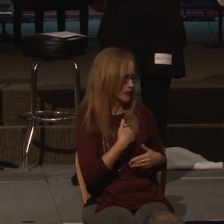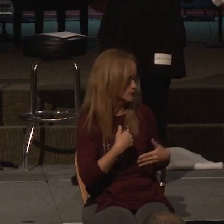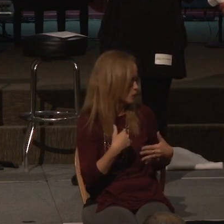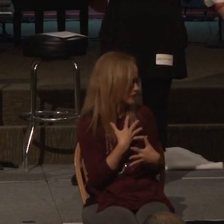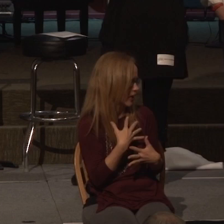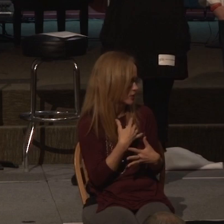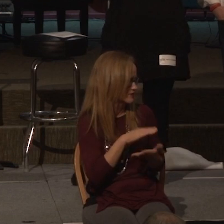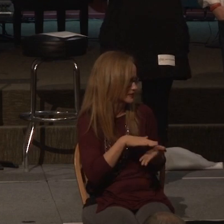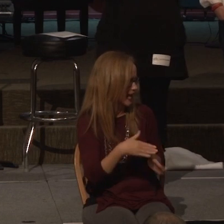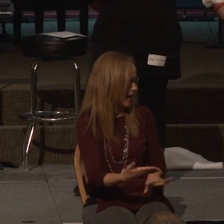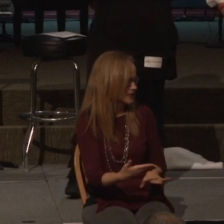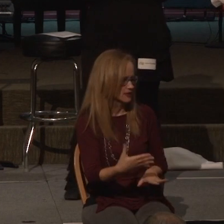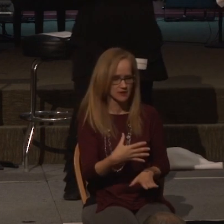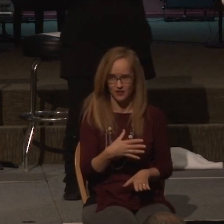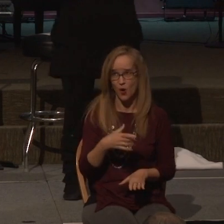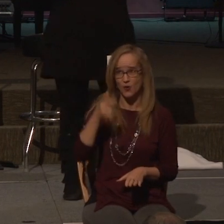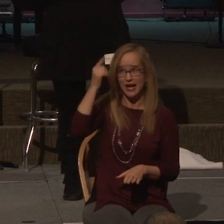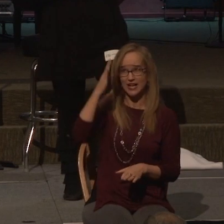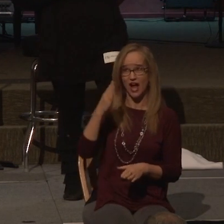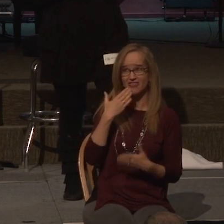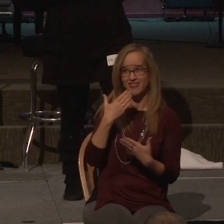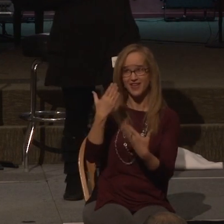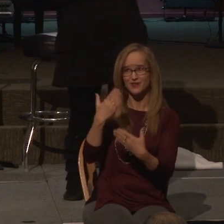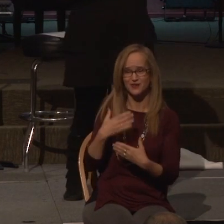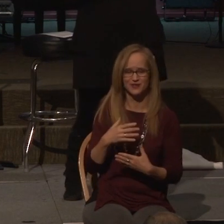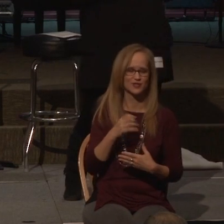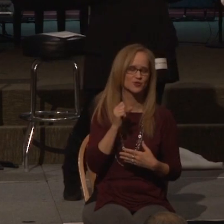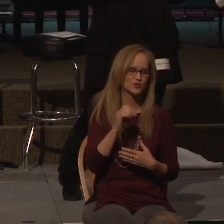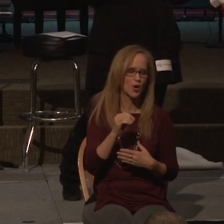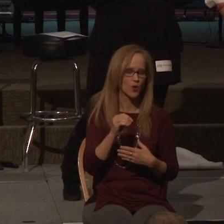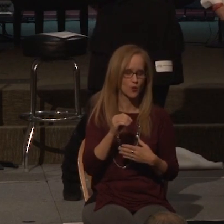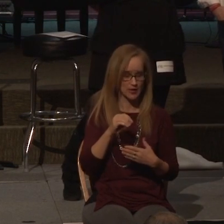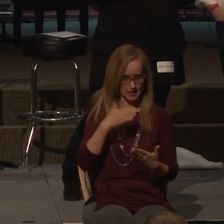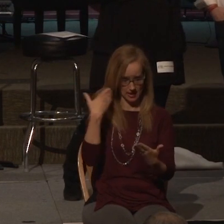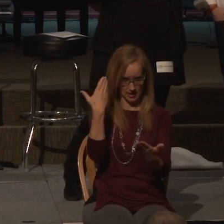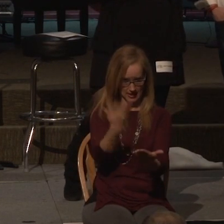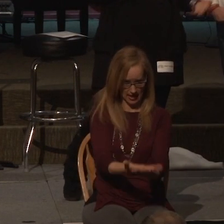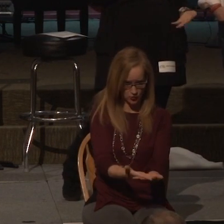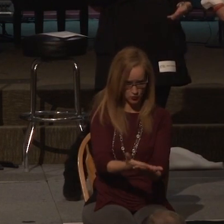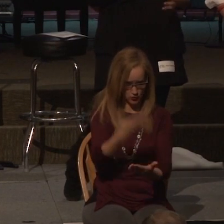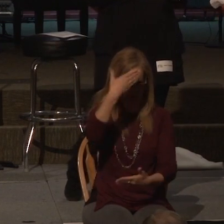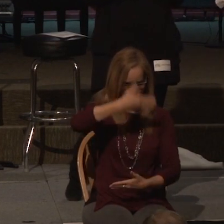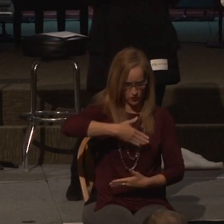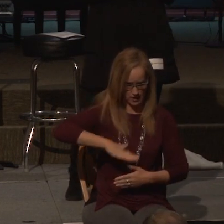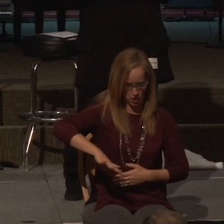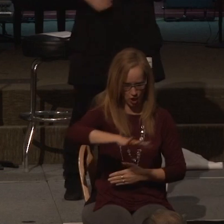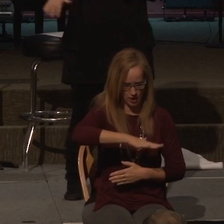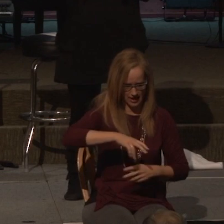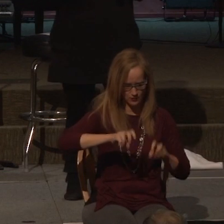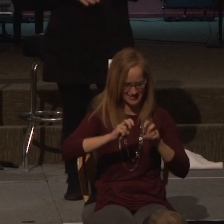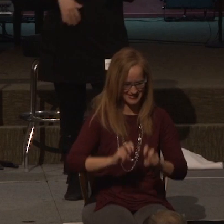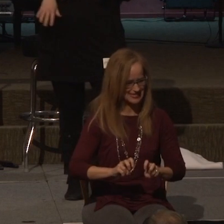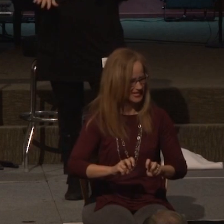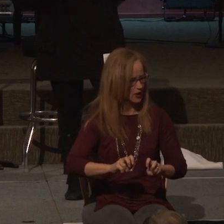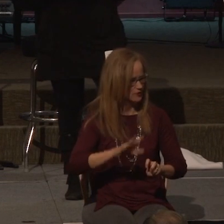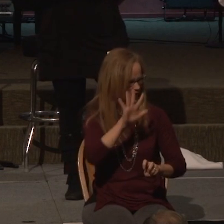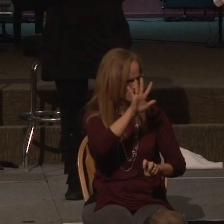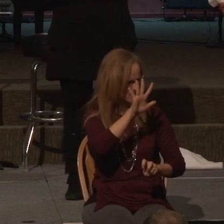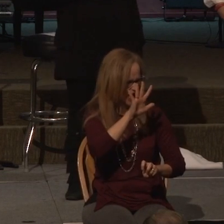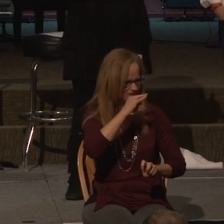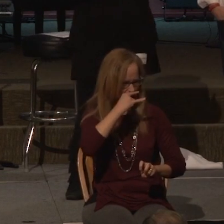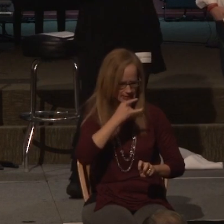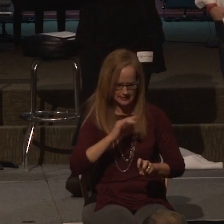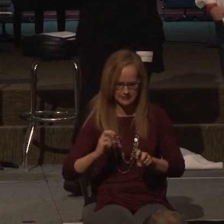of dying, and I'm like, okay, God, thanks. Like, so we get to our front yard, and we sit down, and there's about 5 of them there